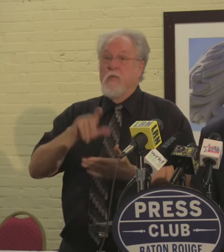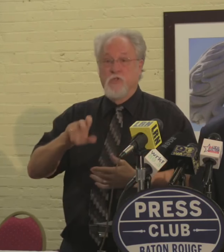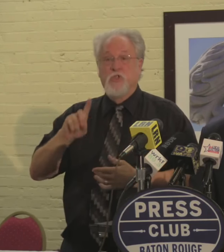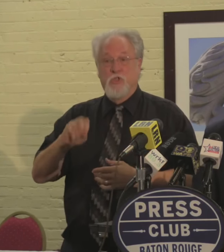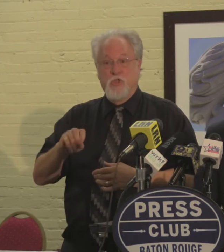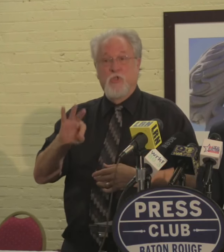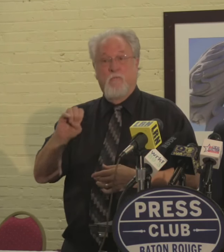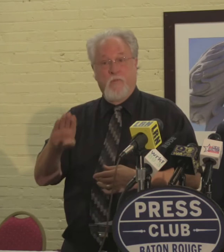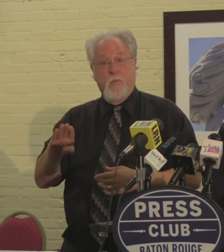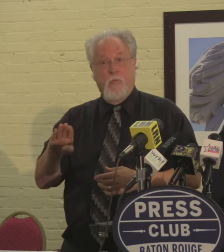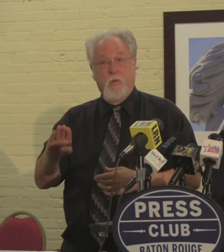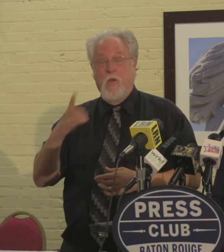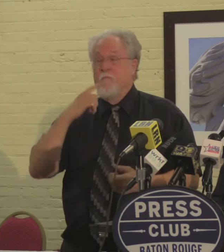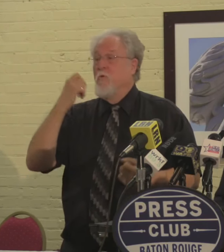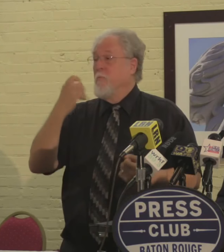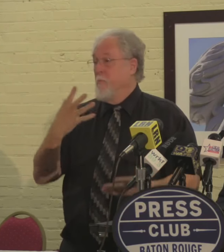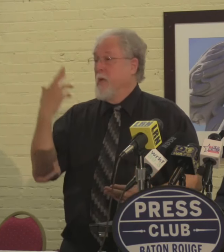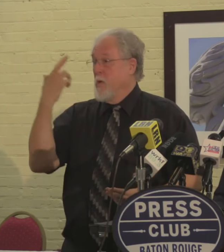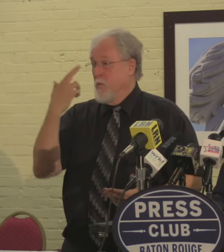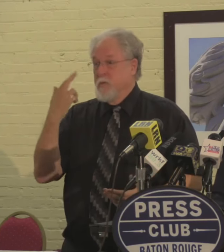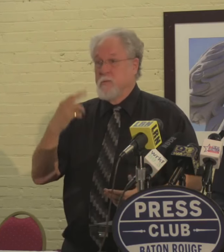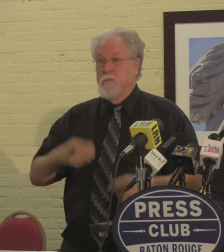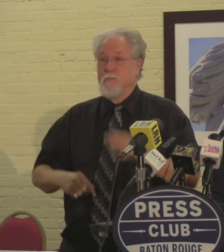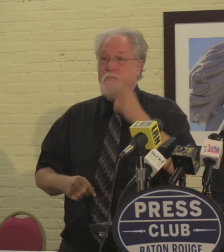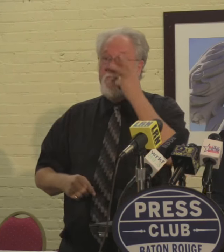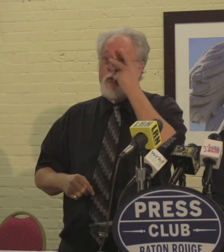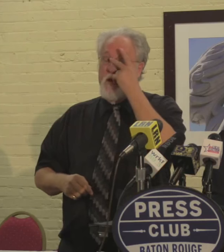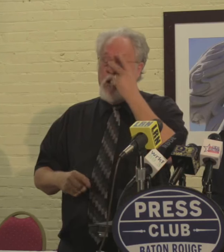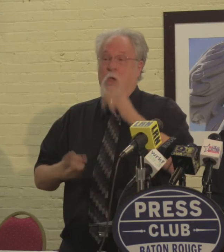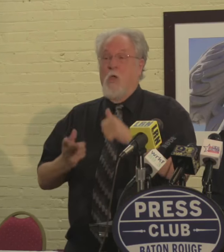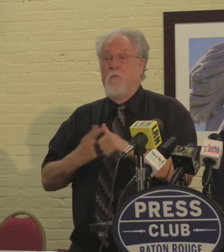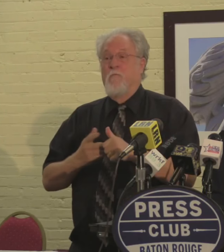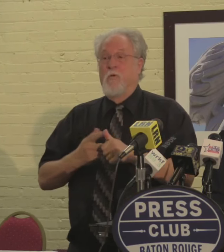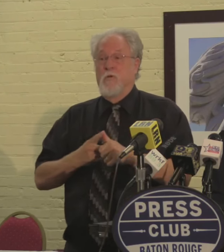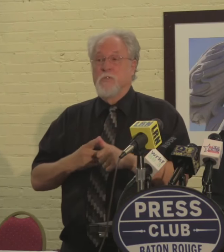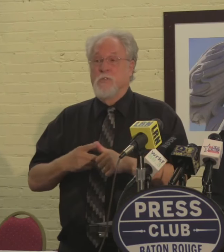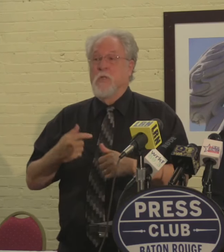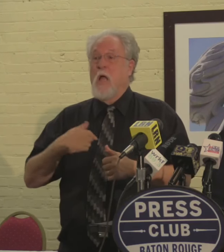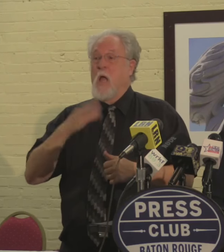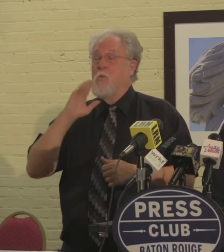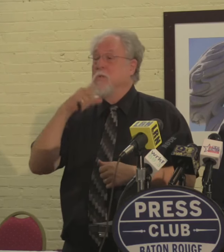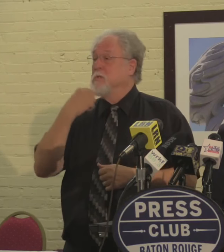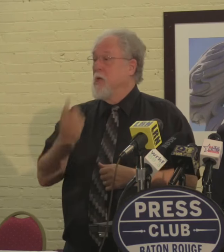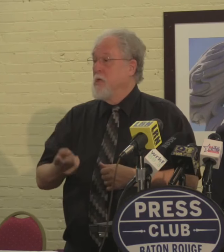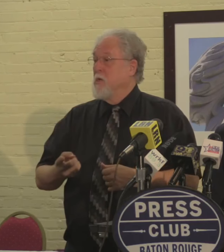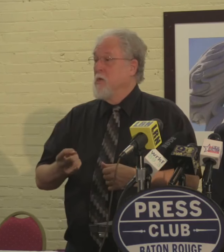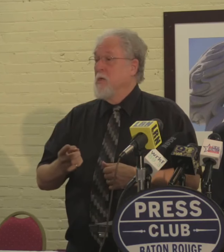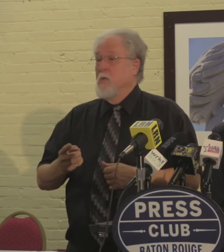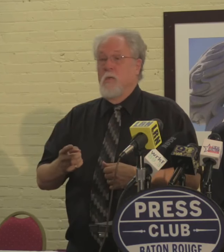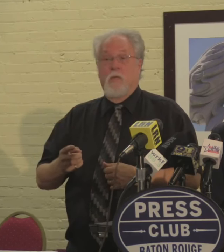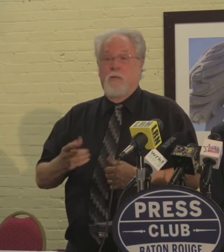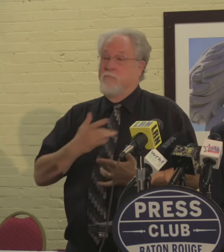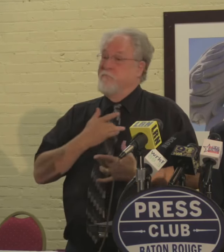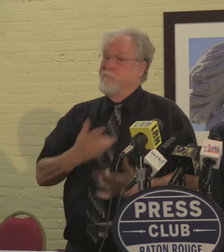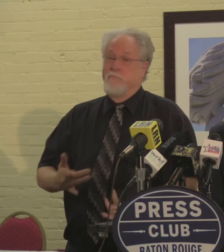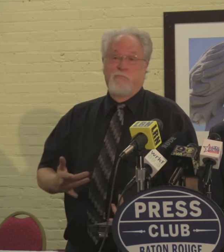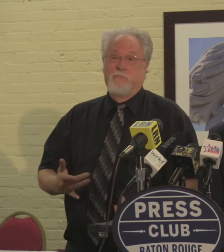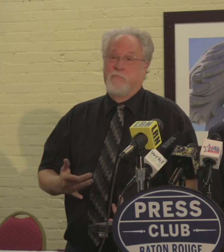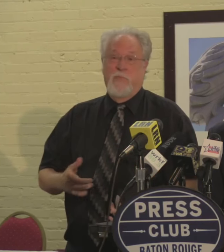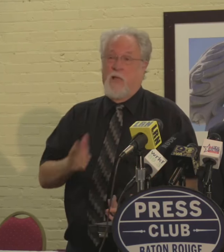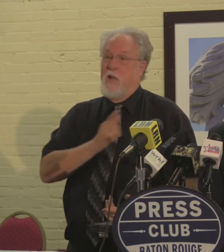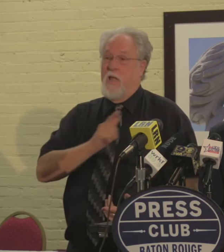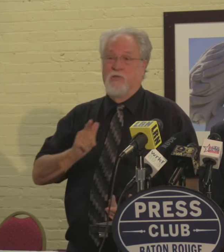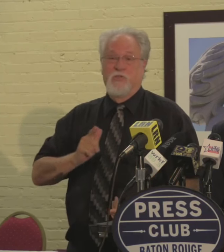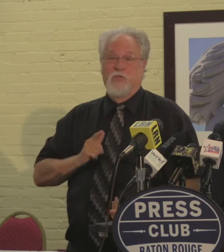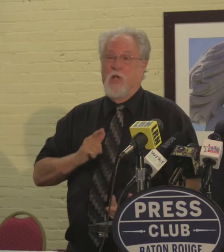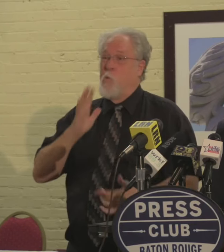in February for many, many reasons. First among them is, I will tell you, I think it's very unlikely that the